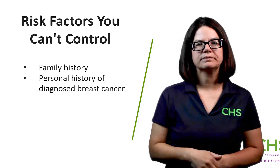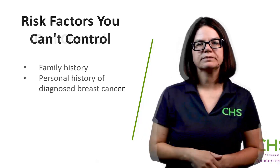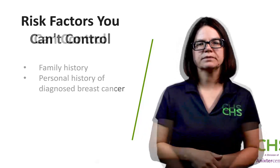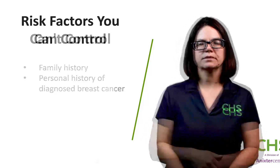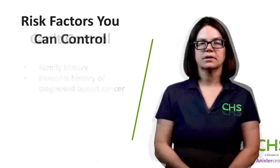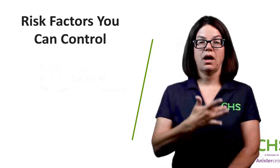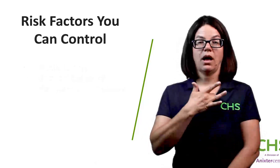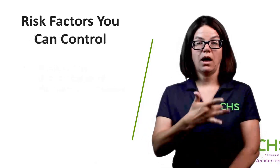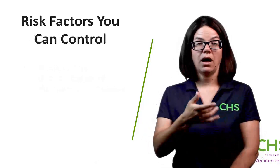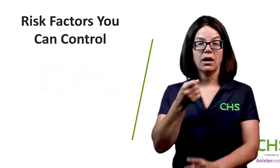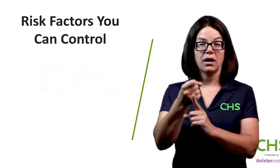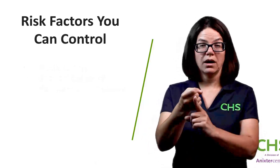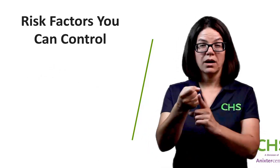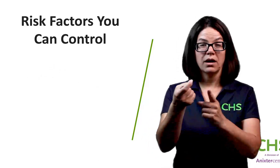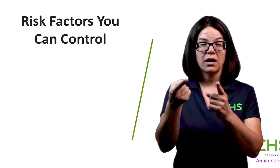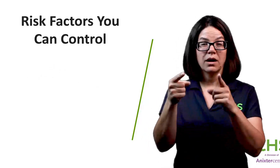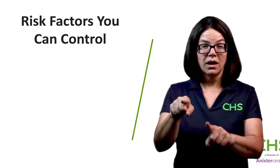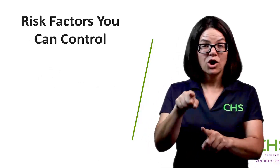reoccur.